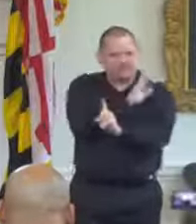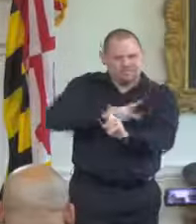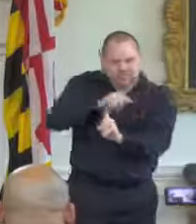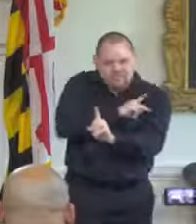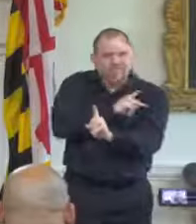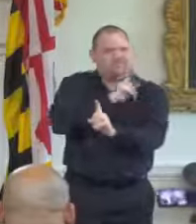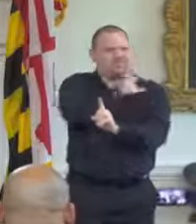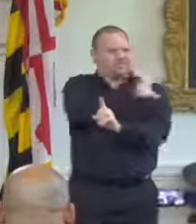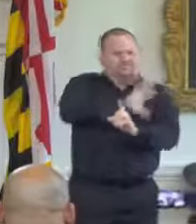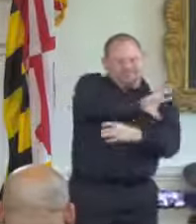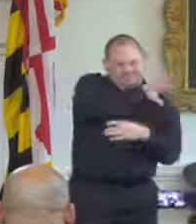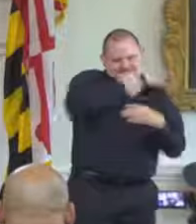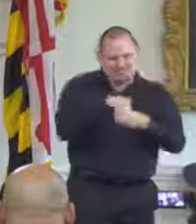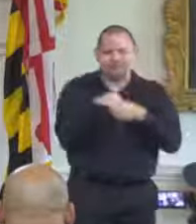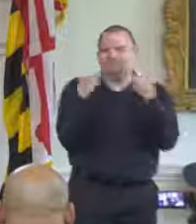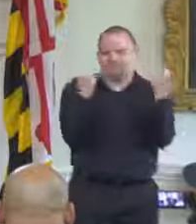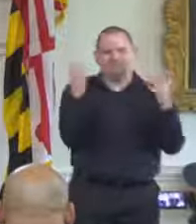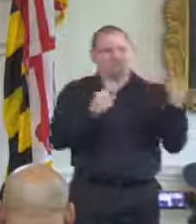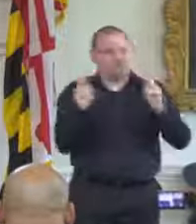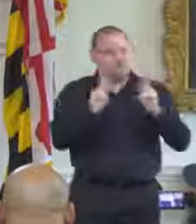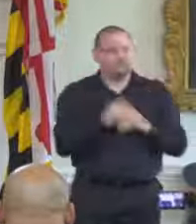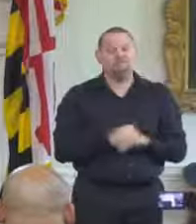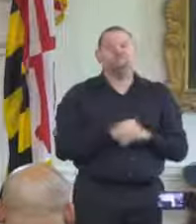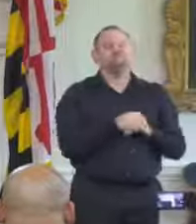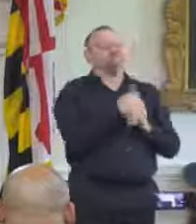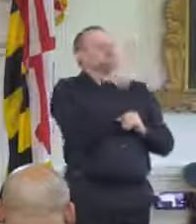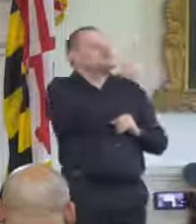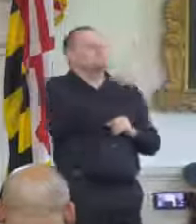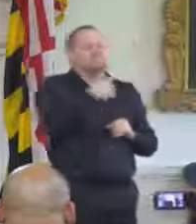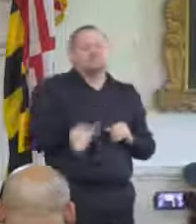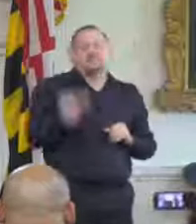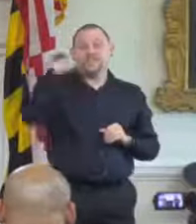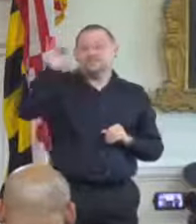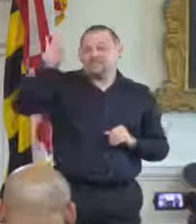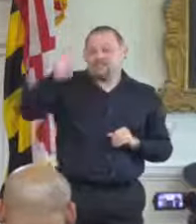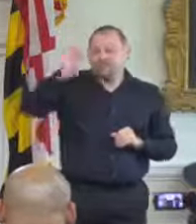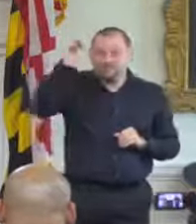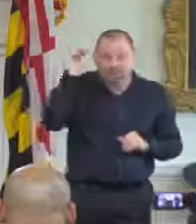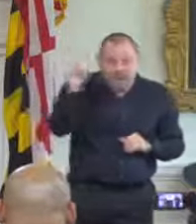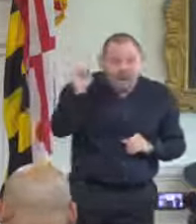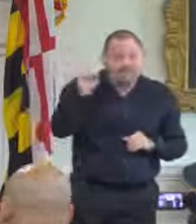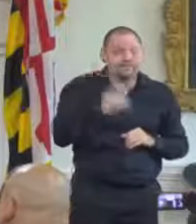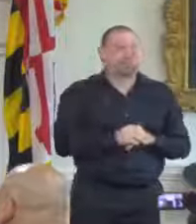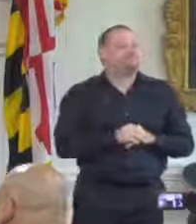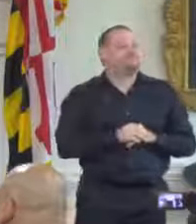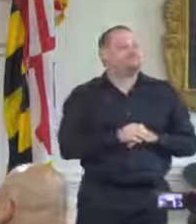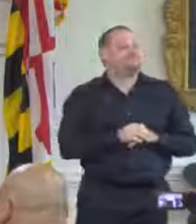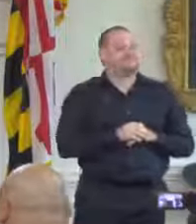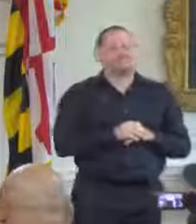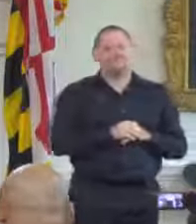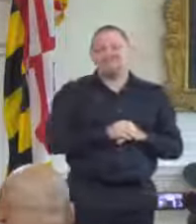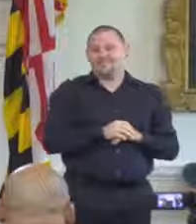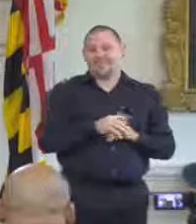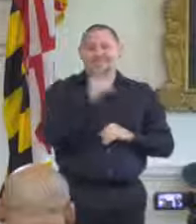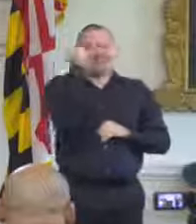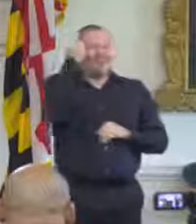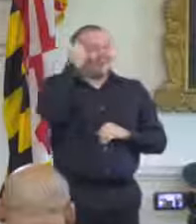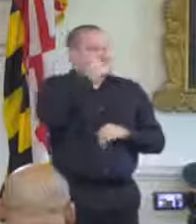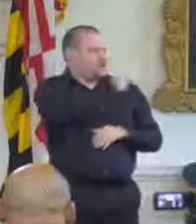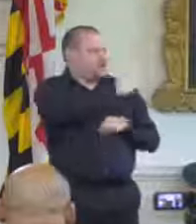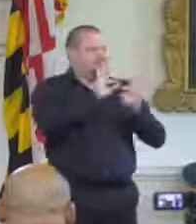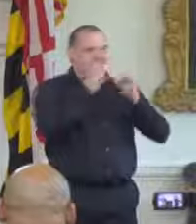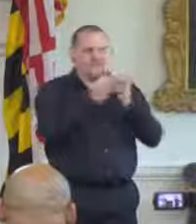Raised in Frederick, Maryland, Nyle is just one of more than 25 deaf